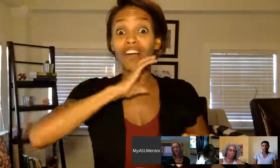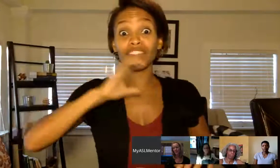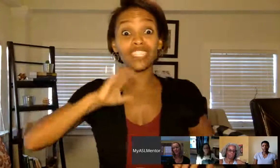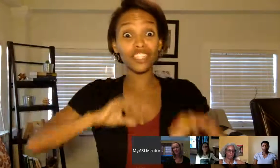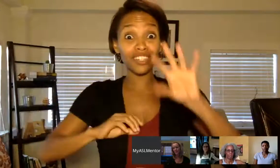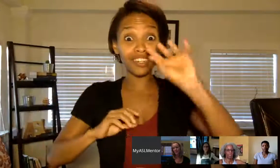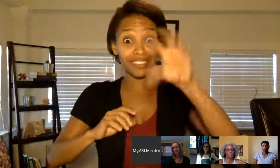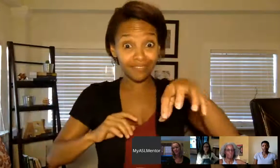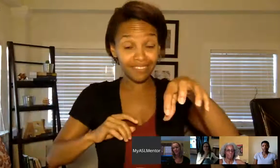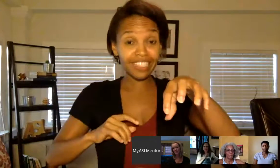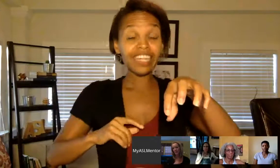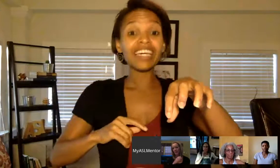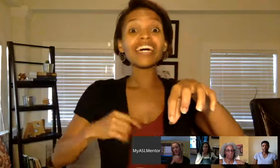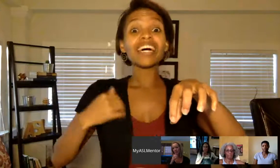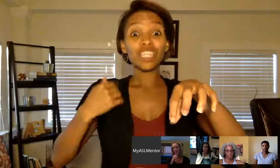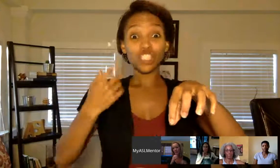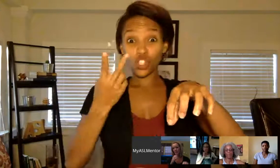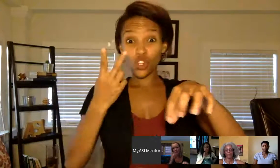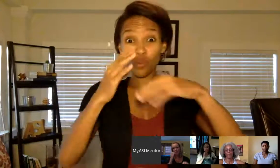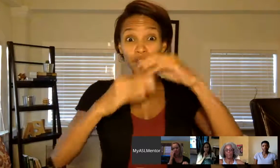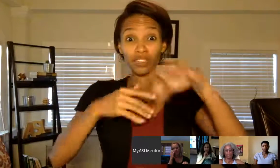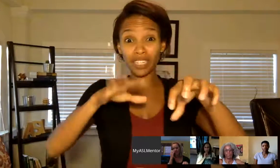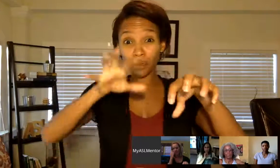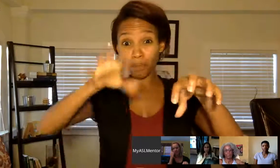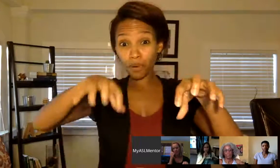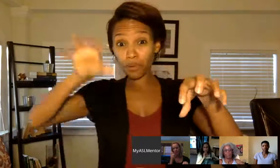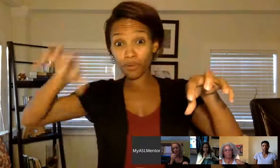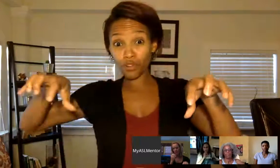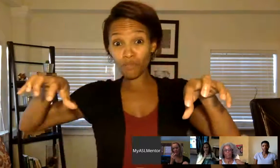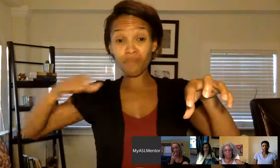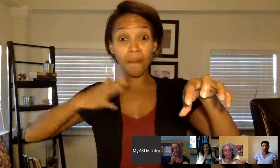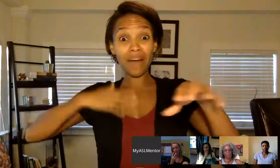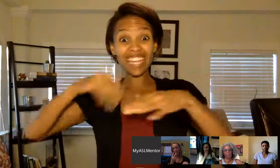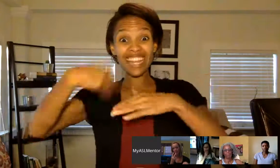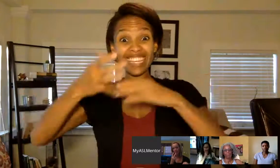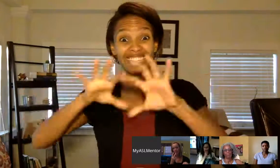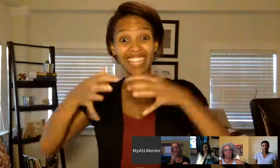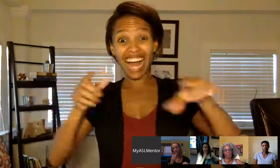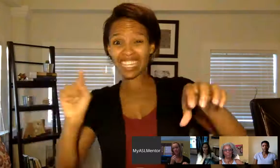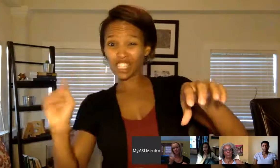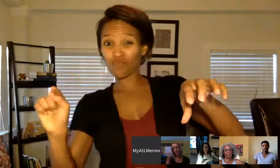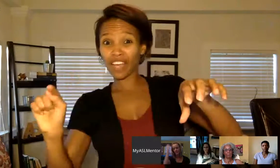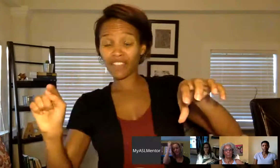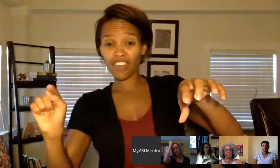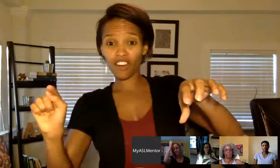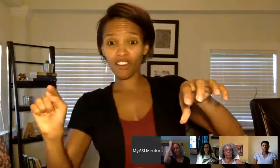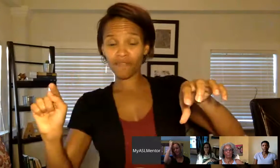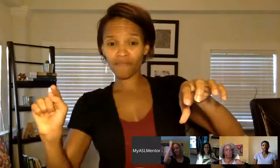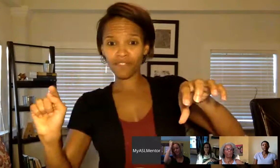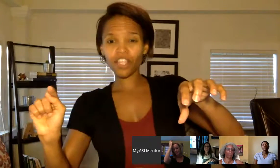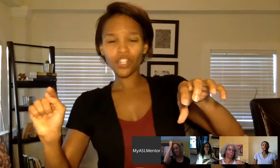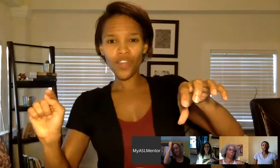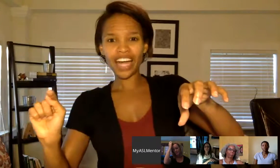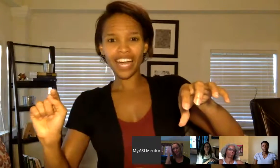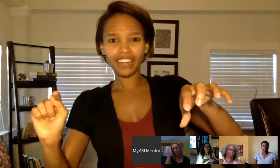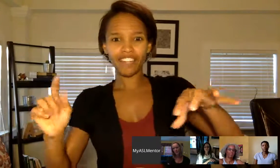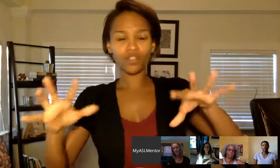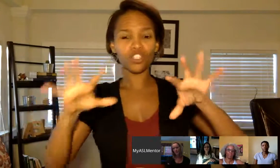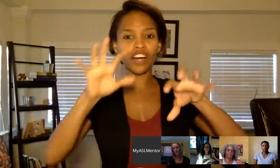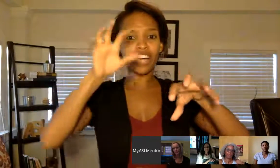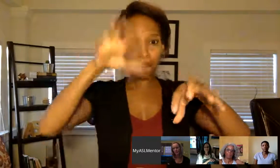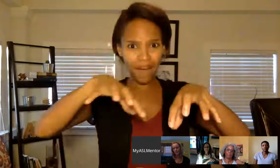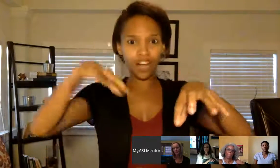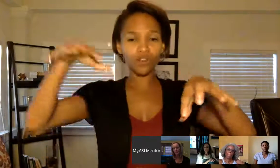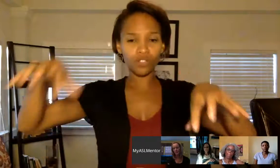So cafeteria, 2 buildings, boom, boom. My next class is right there. So that kind of thing.